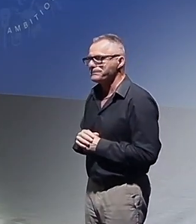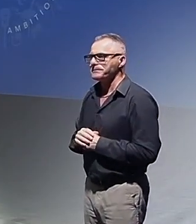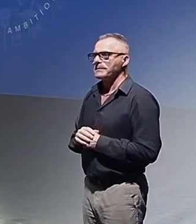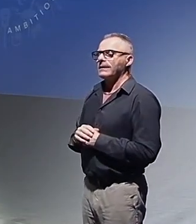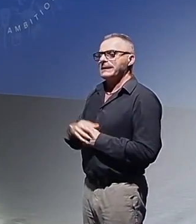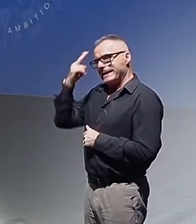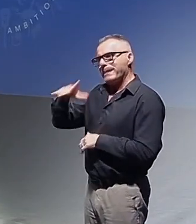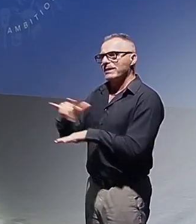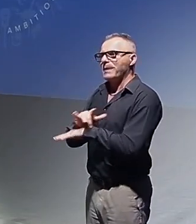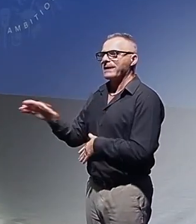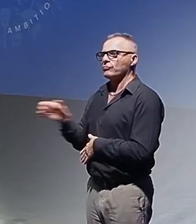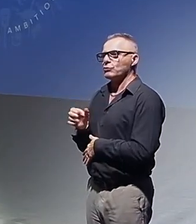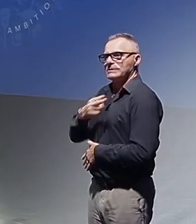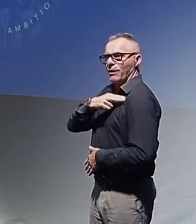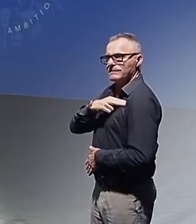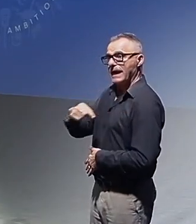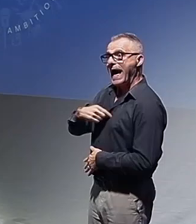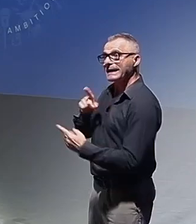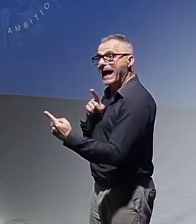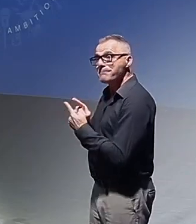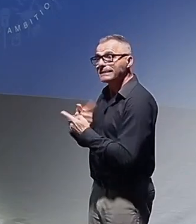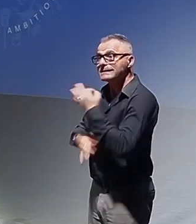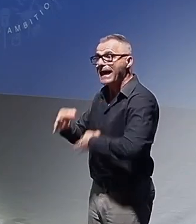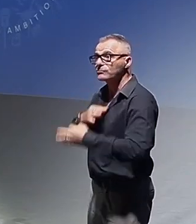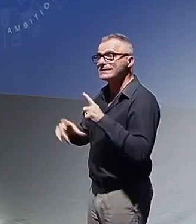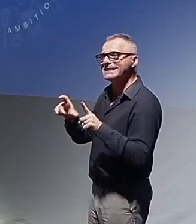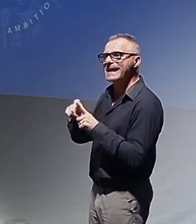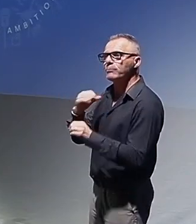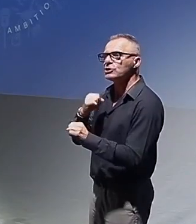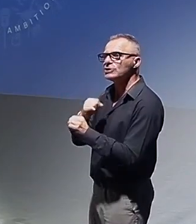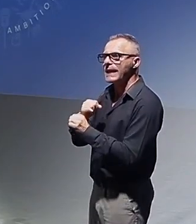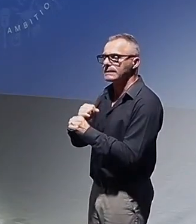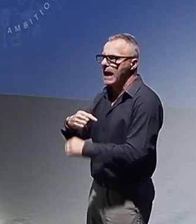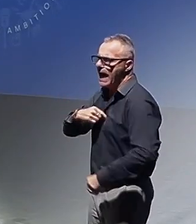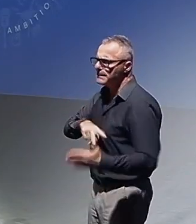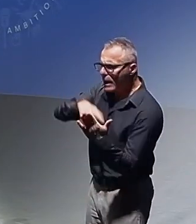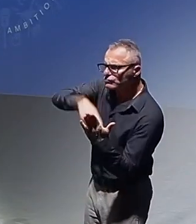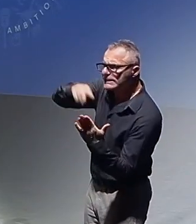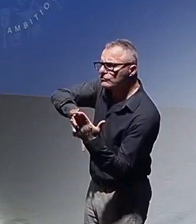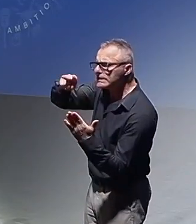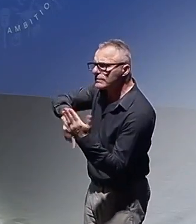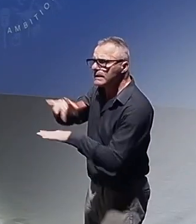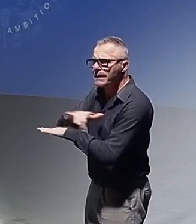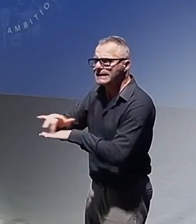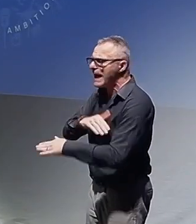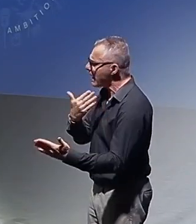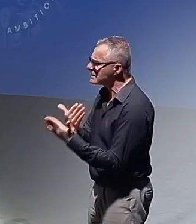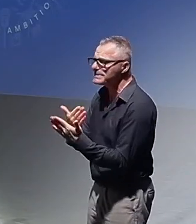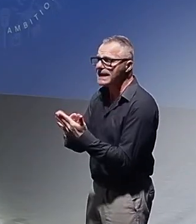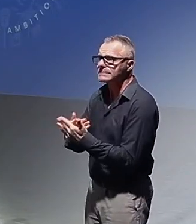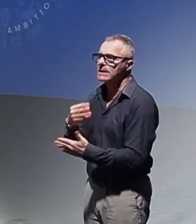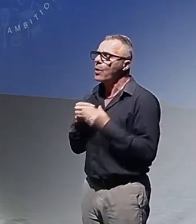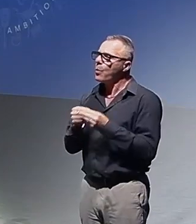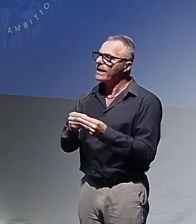Recruiting Officer. And there I met an actress called Deborah Gillette, and I was ferociously reading plays, and I was obsessed with a playwright called